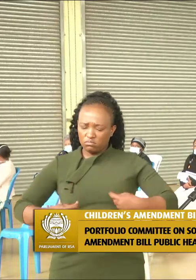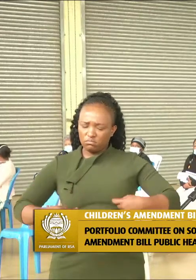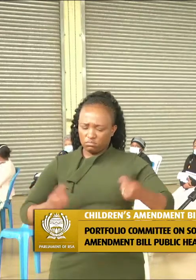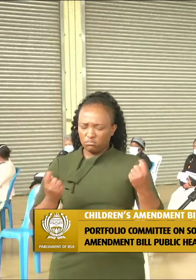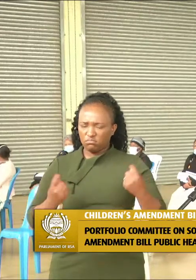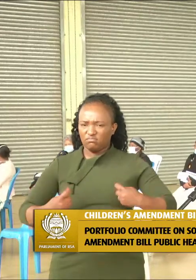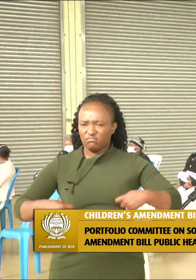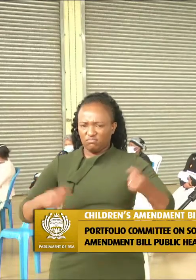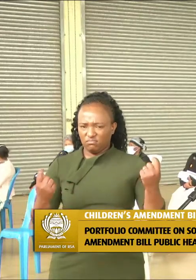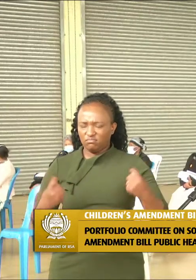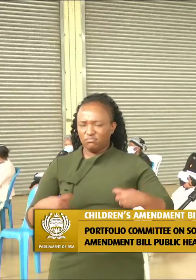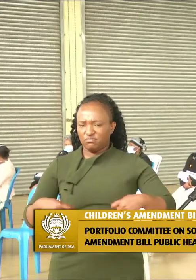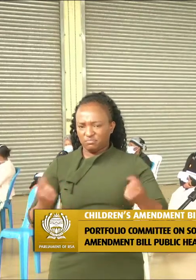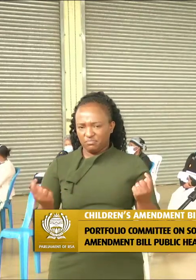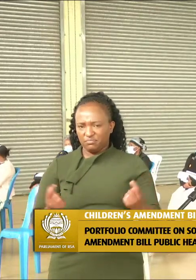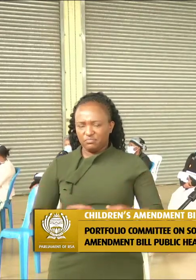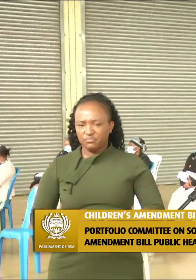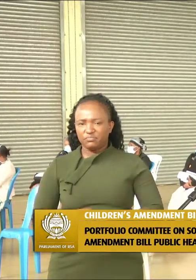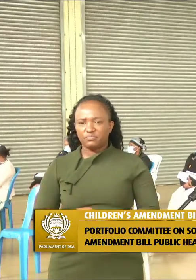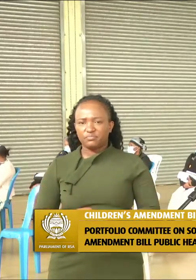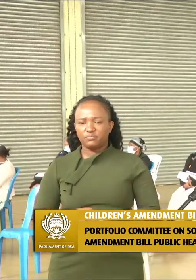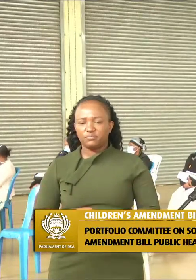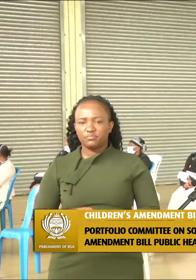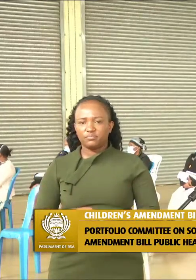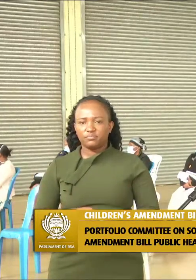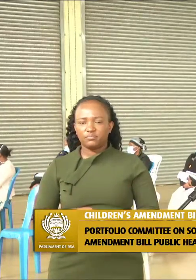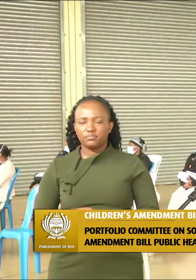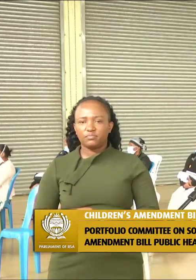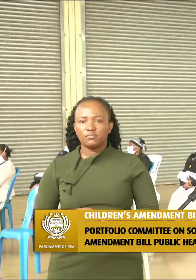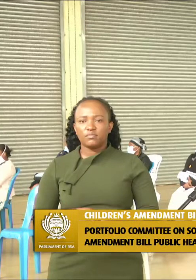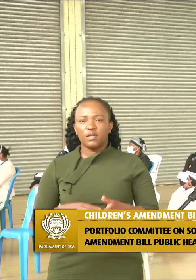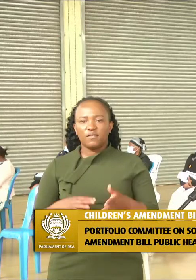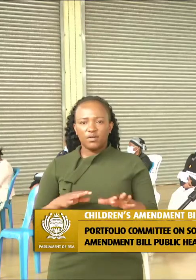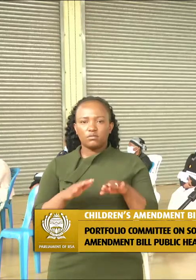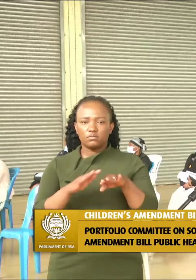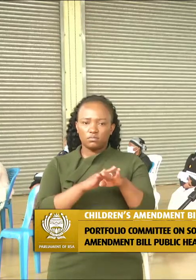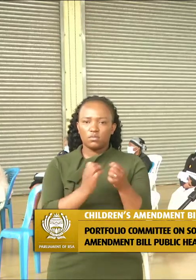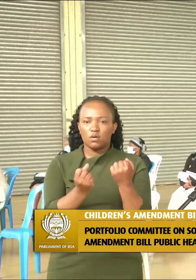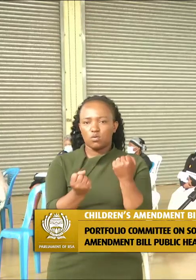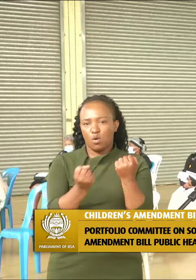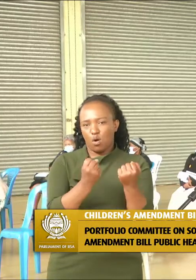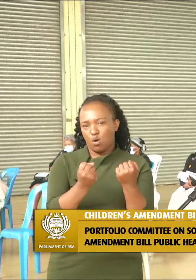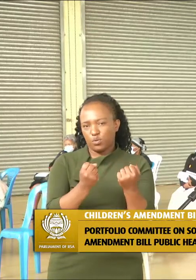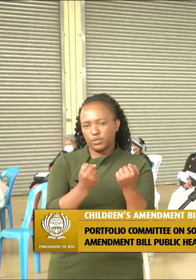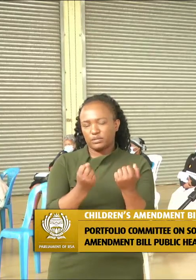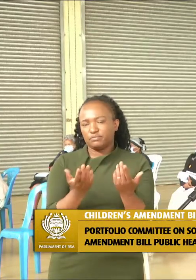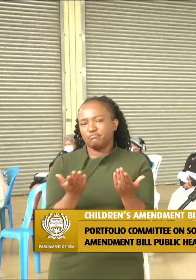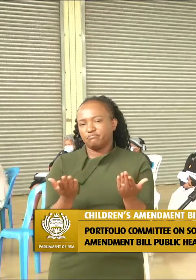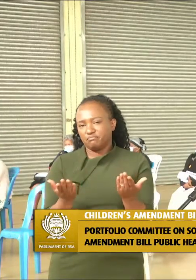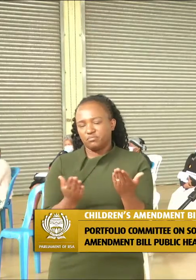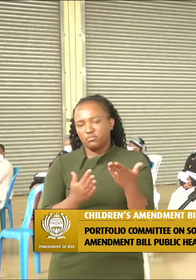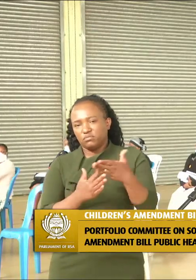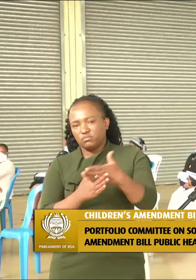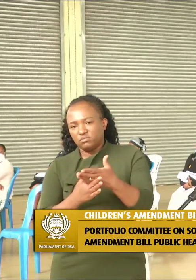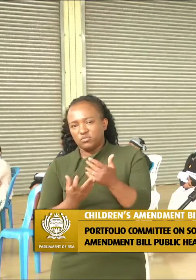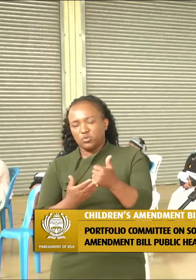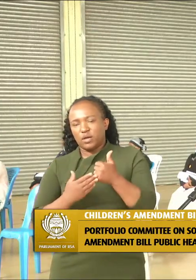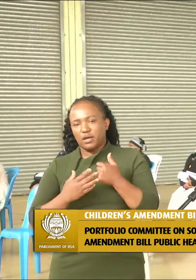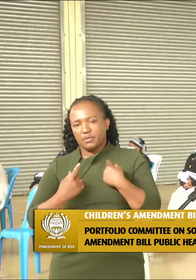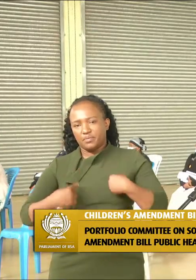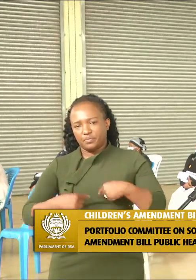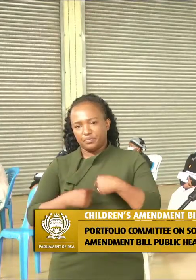Ngichithe izizumbulu zemali. I went for mediation. Ngaze ngafuna nabazongenela ukuze kuxazululwe le